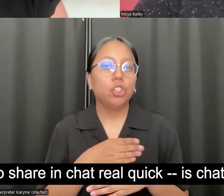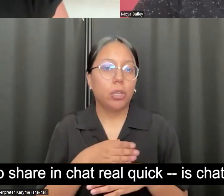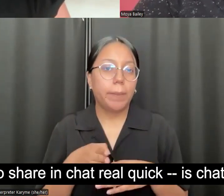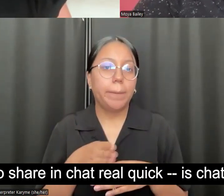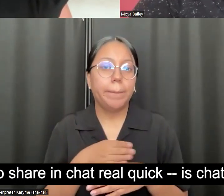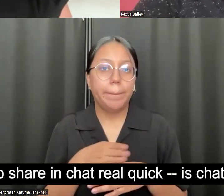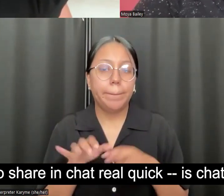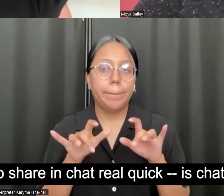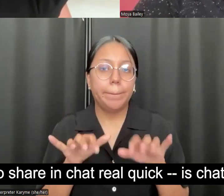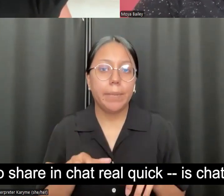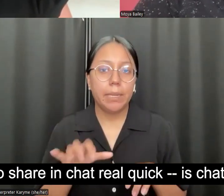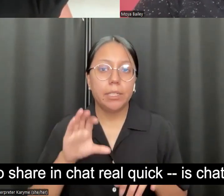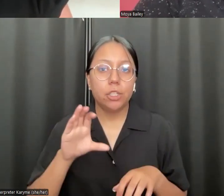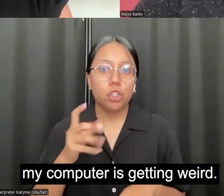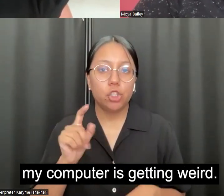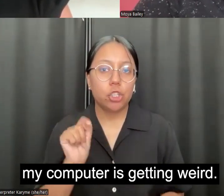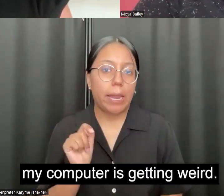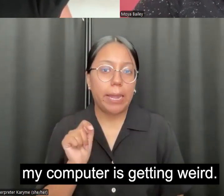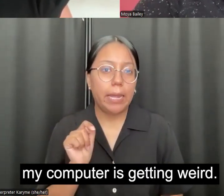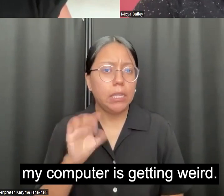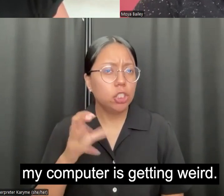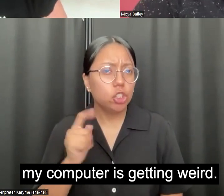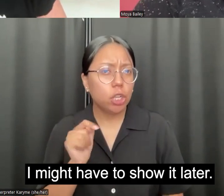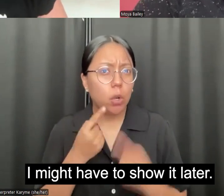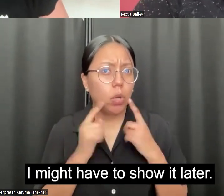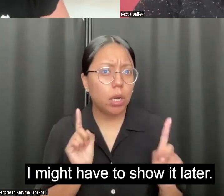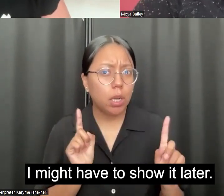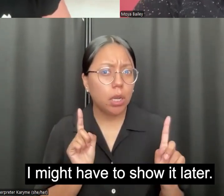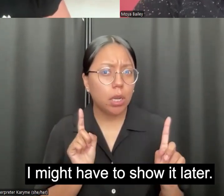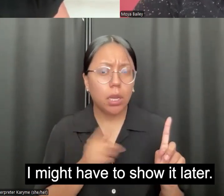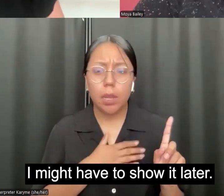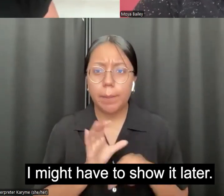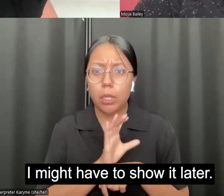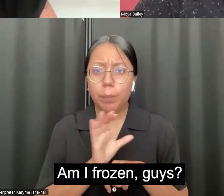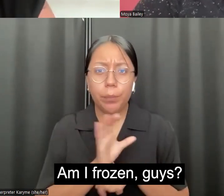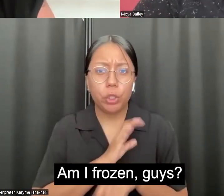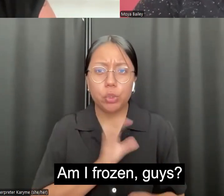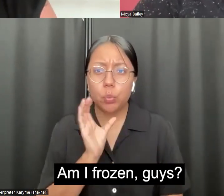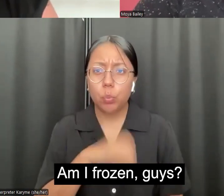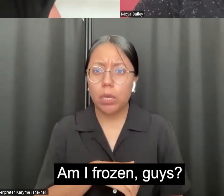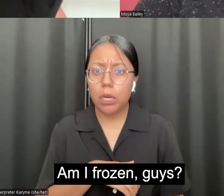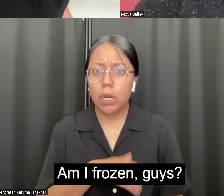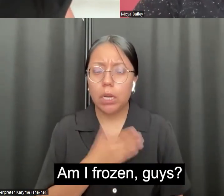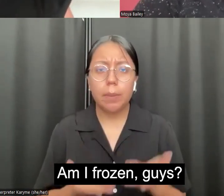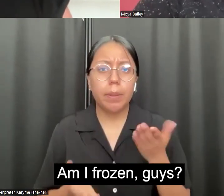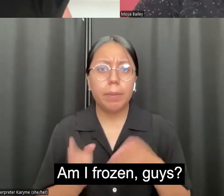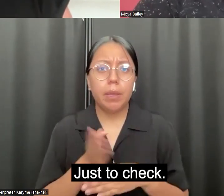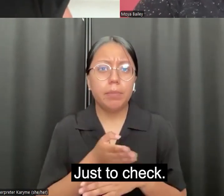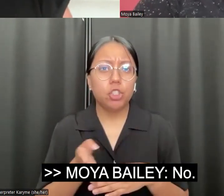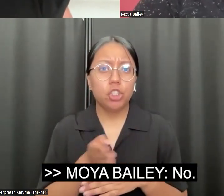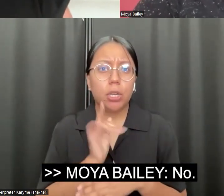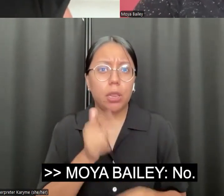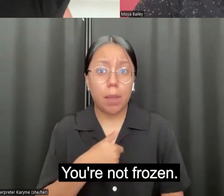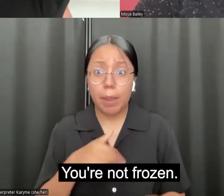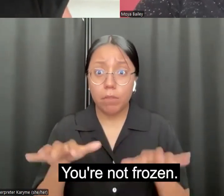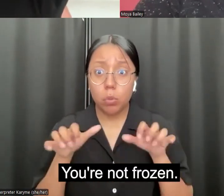quick. Is chat working? Oh, my computer's getting weird. I might have to share it later. Am I frozen, guy?